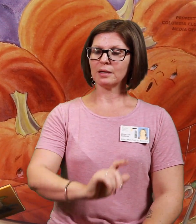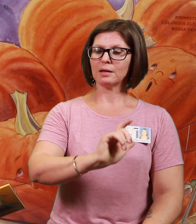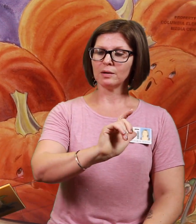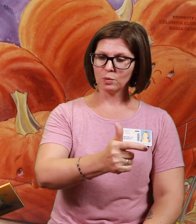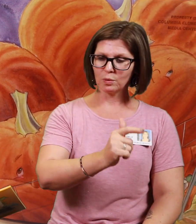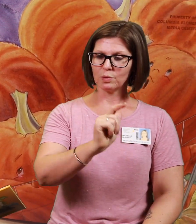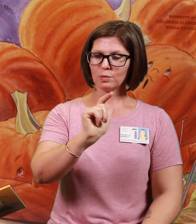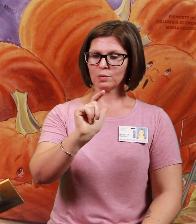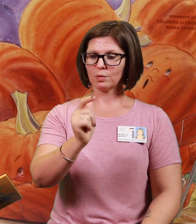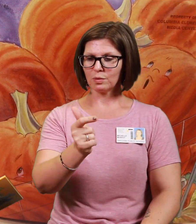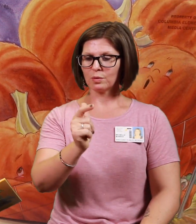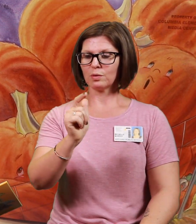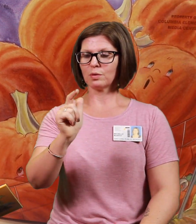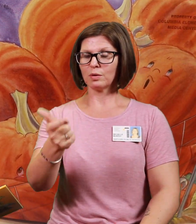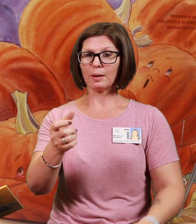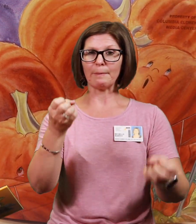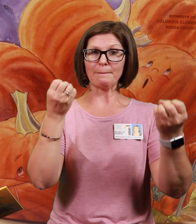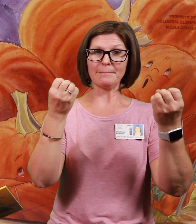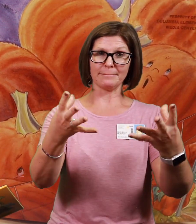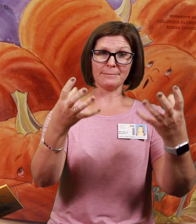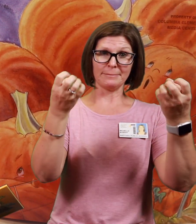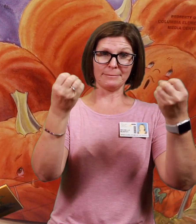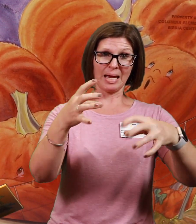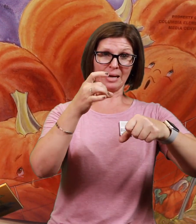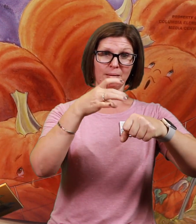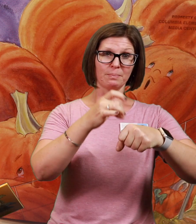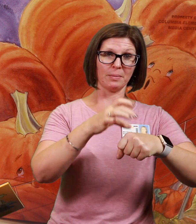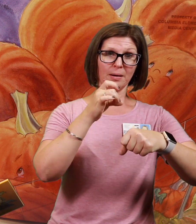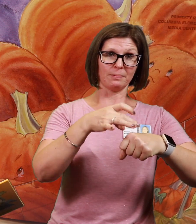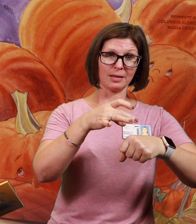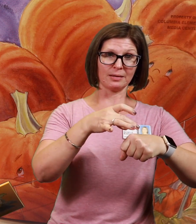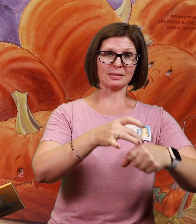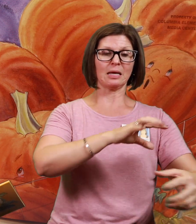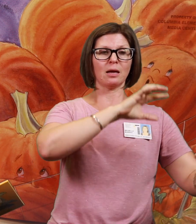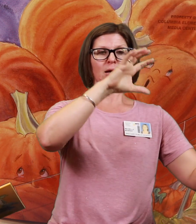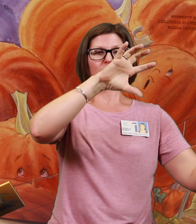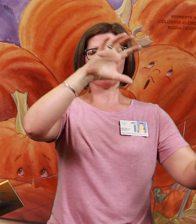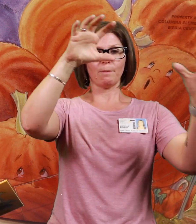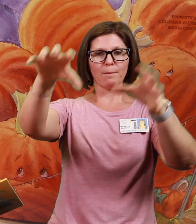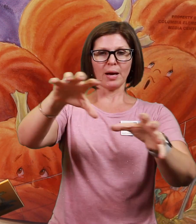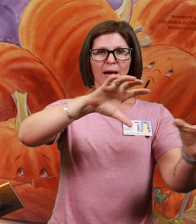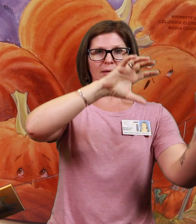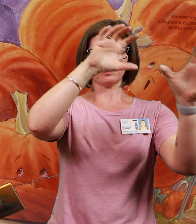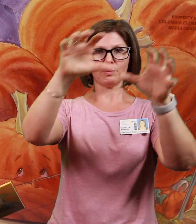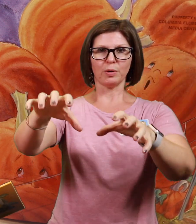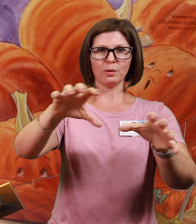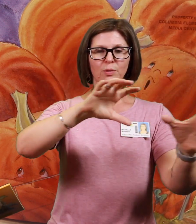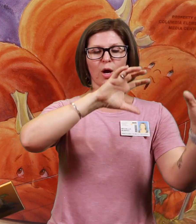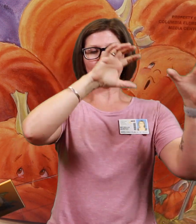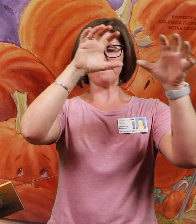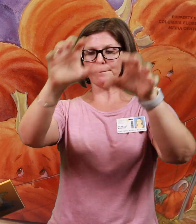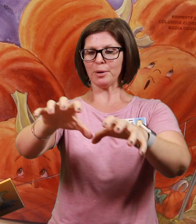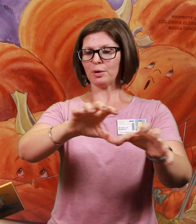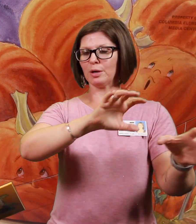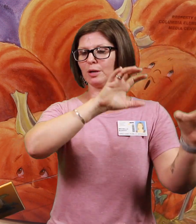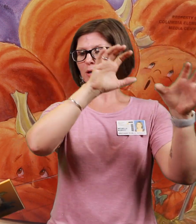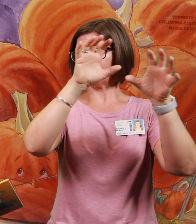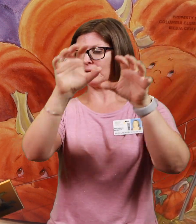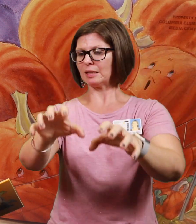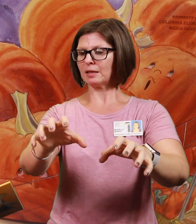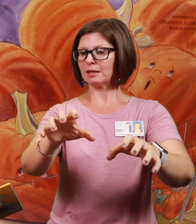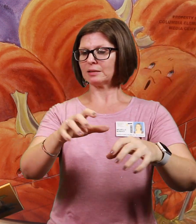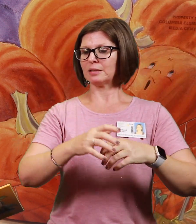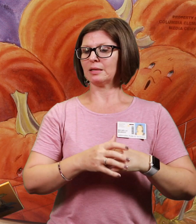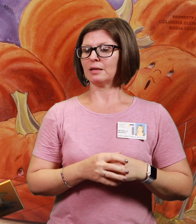Then one by one, a ton of pumpkins piled on the stack, with a bang and a bash and a crunch